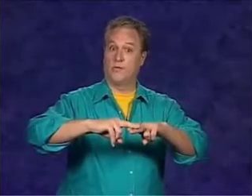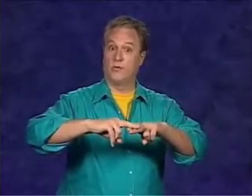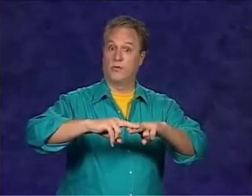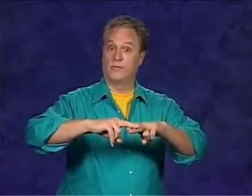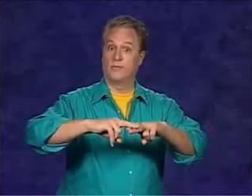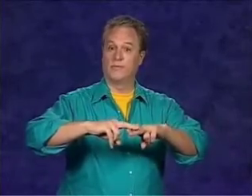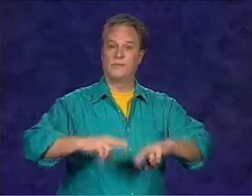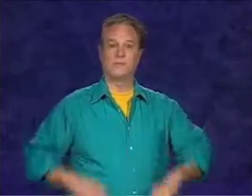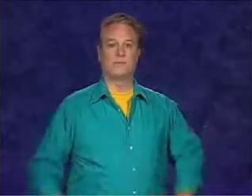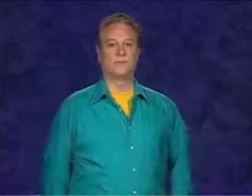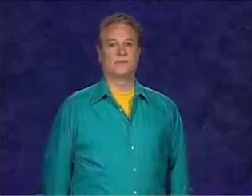food.